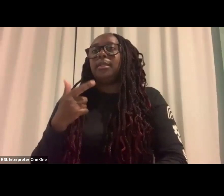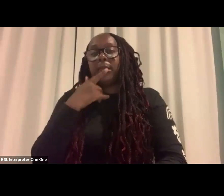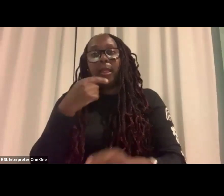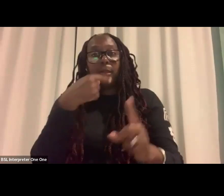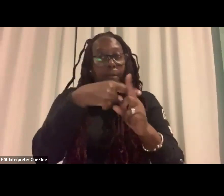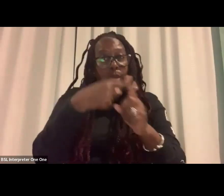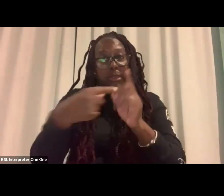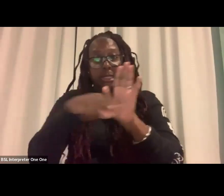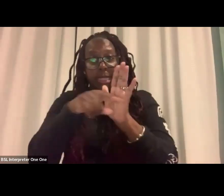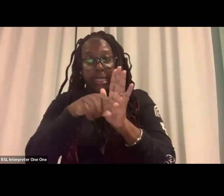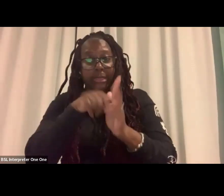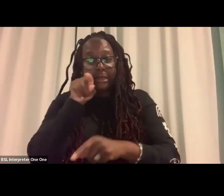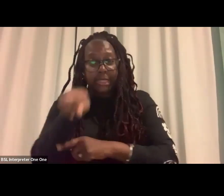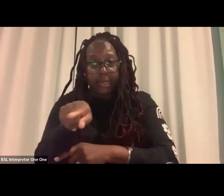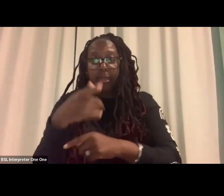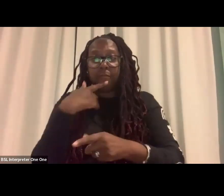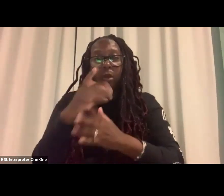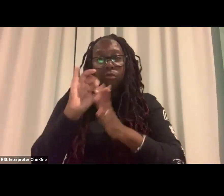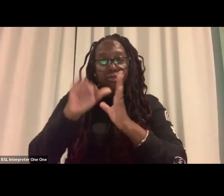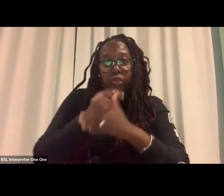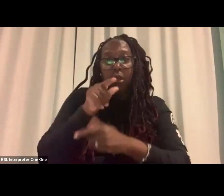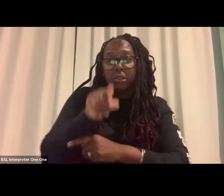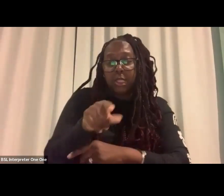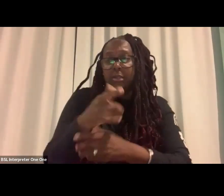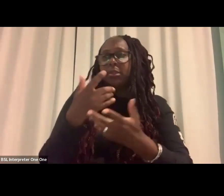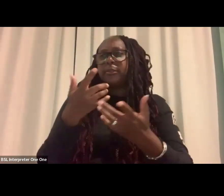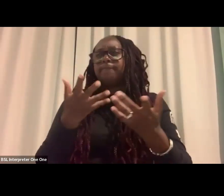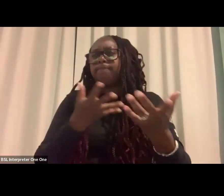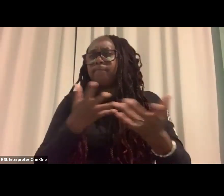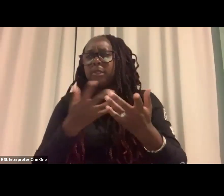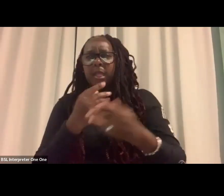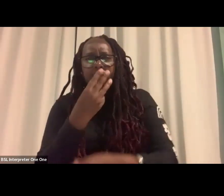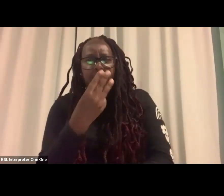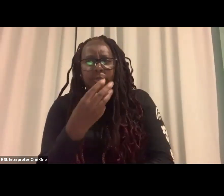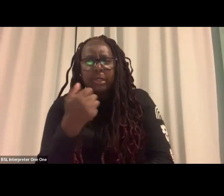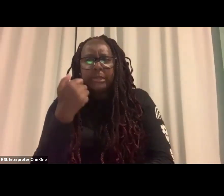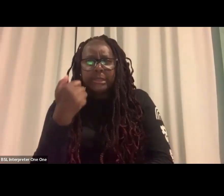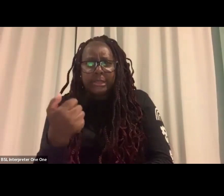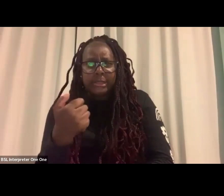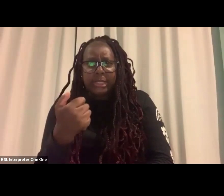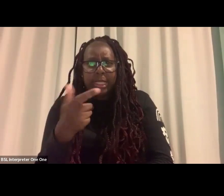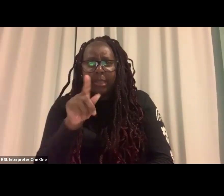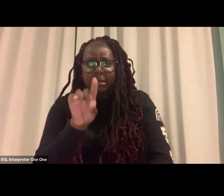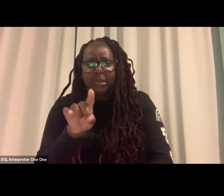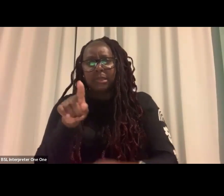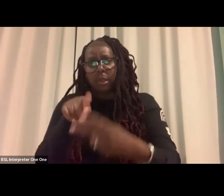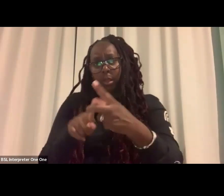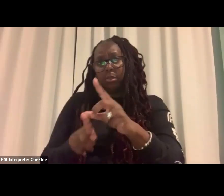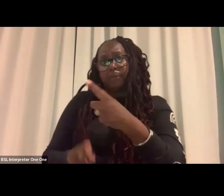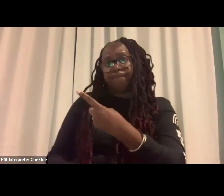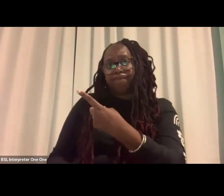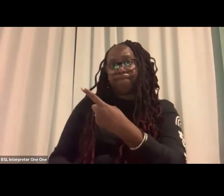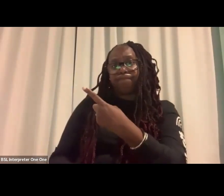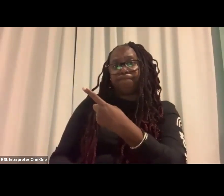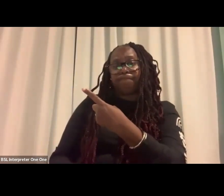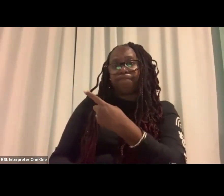and negative impacts of the project regarding these 36 impact criteria. And